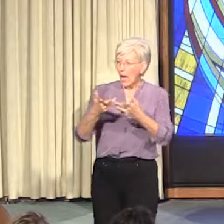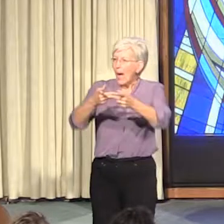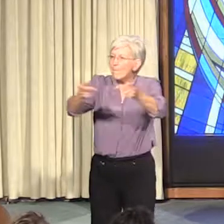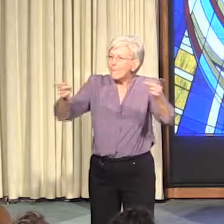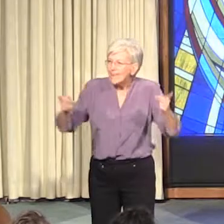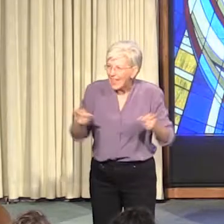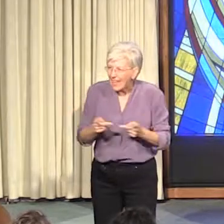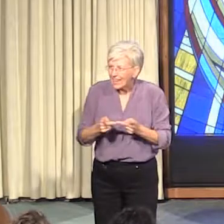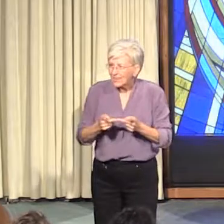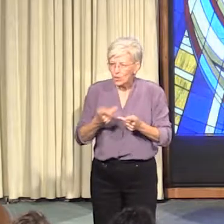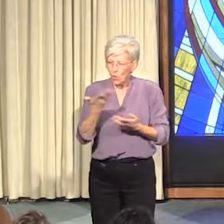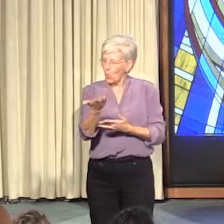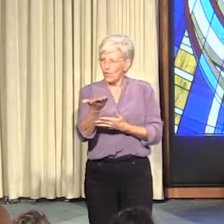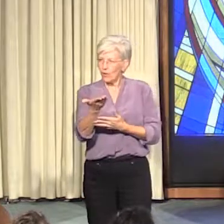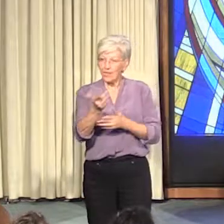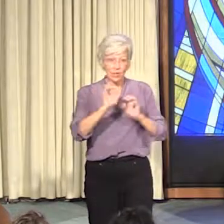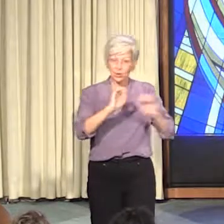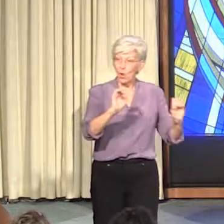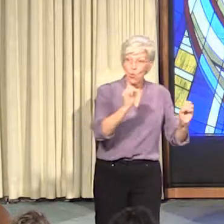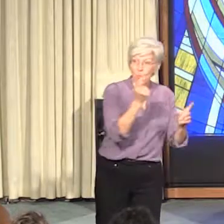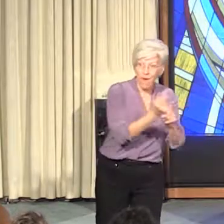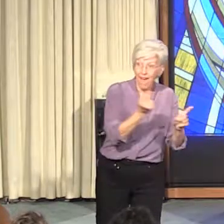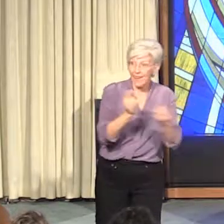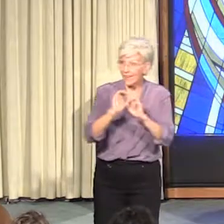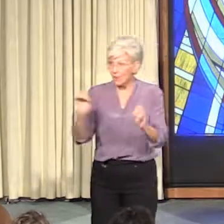where there is no right, there is no wrong, I'll meet you there.